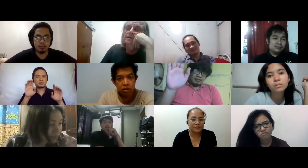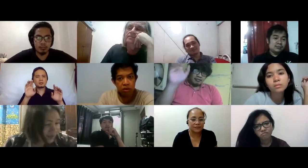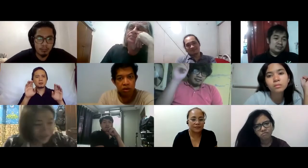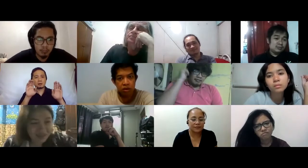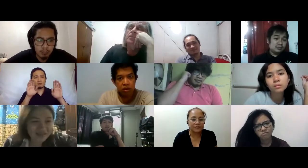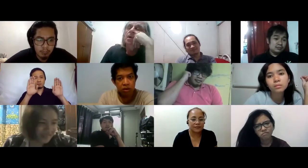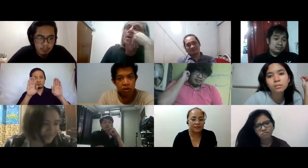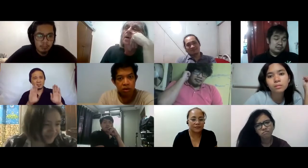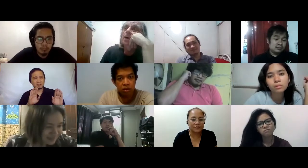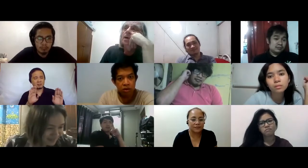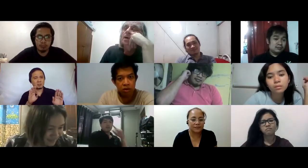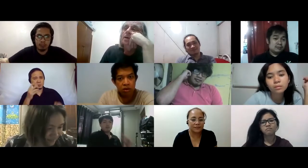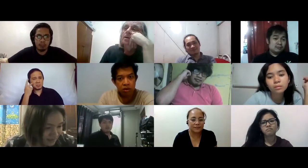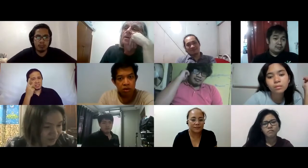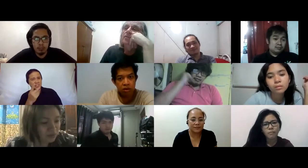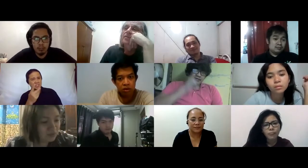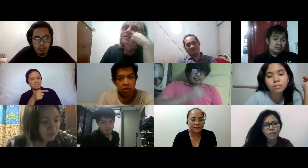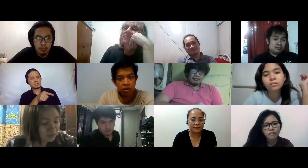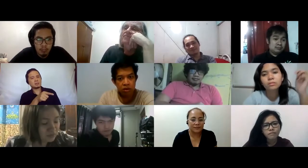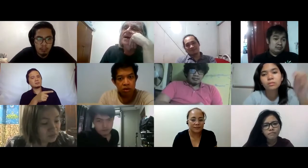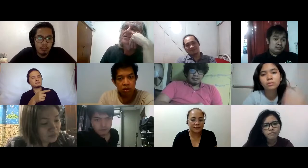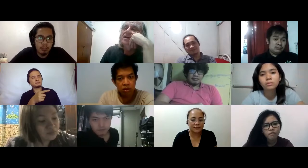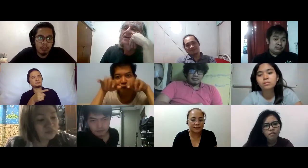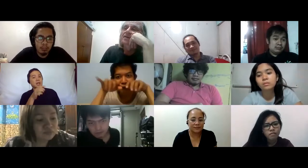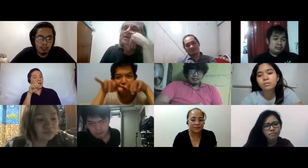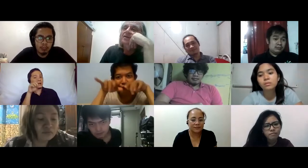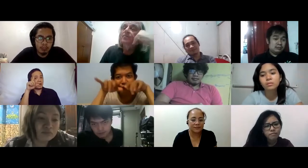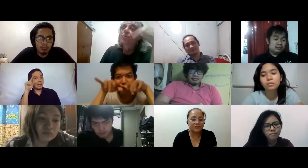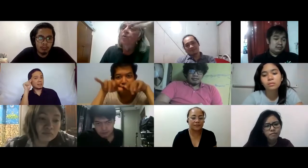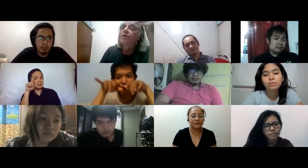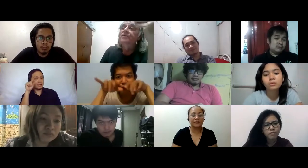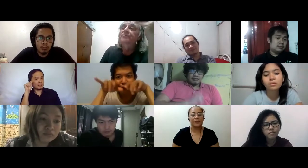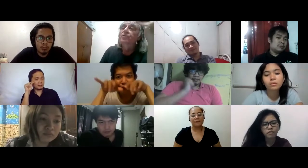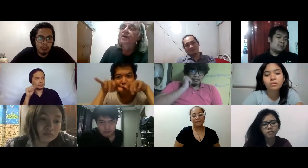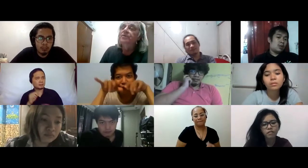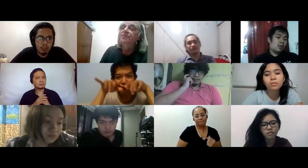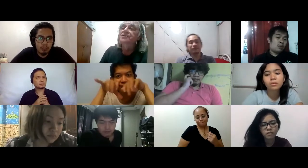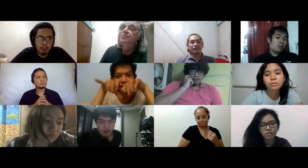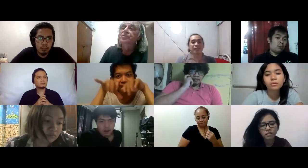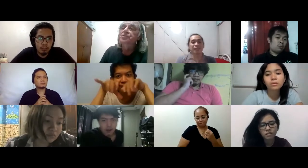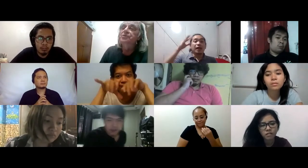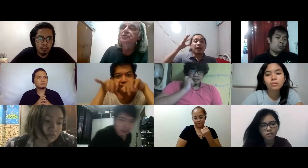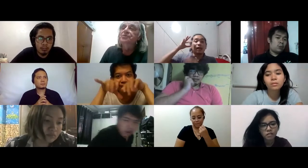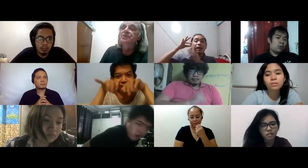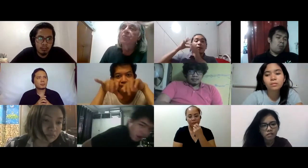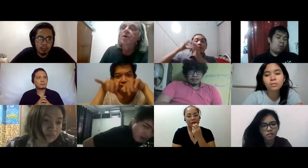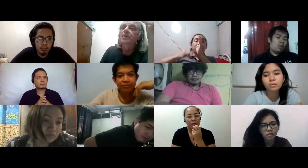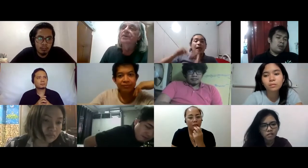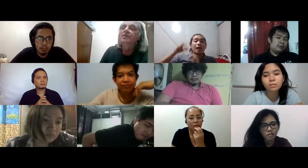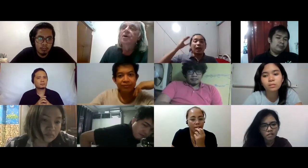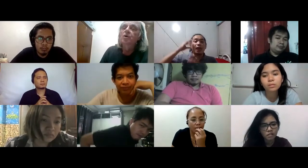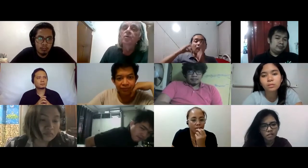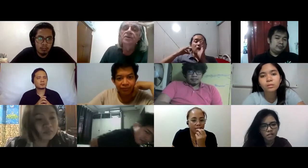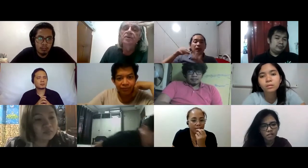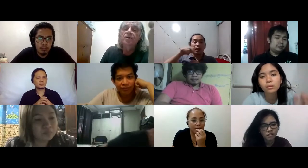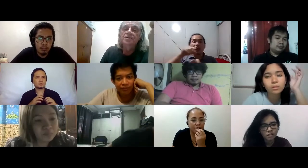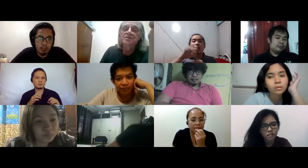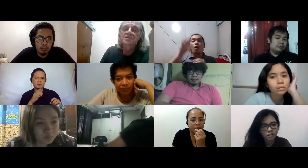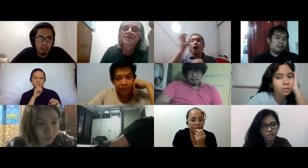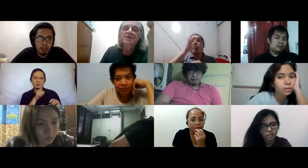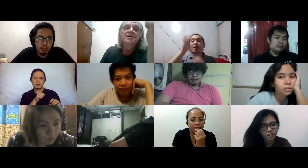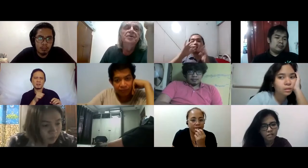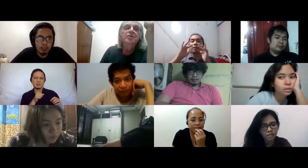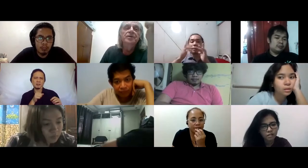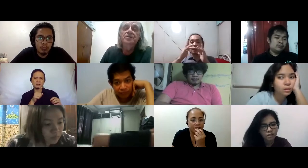and you know, that the fact that the board of directors would choose a woman who was a